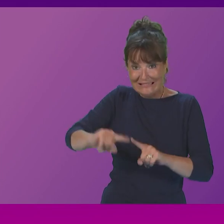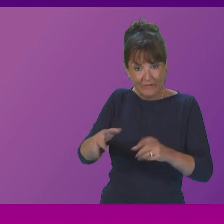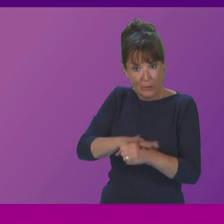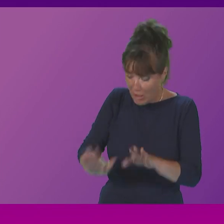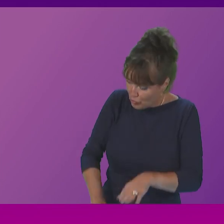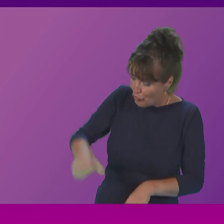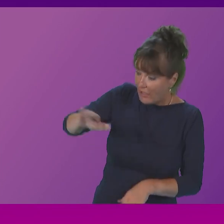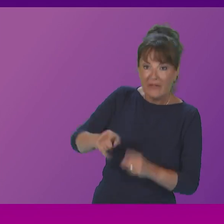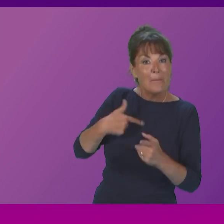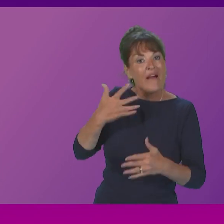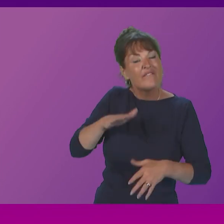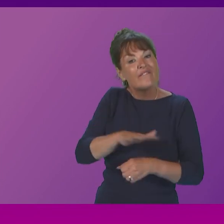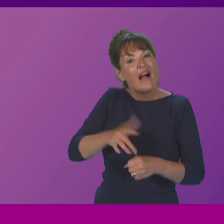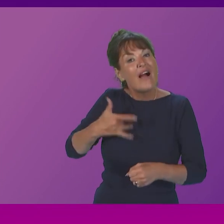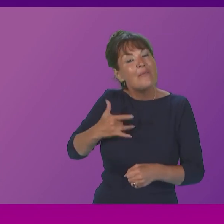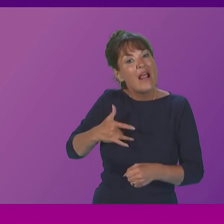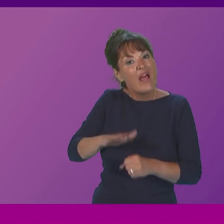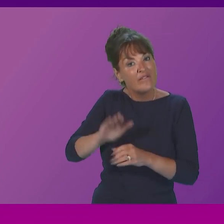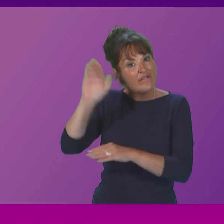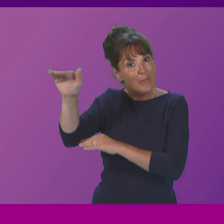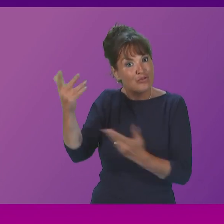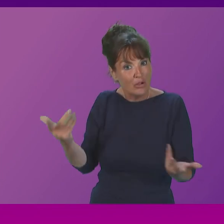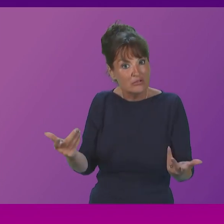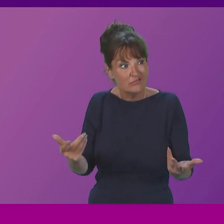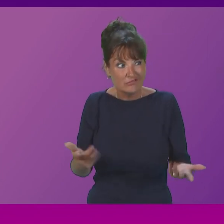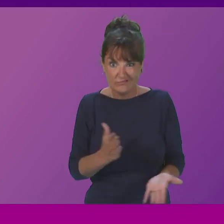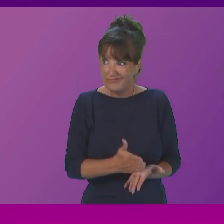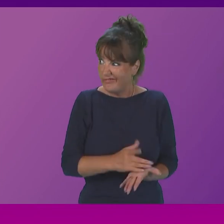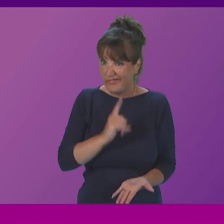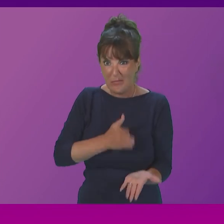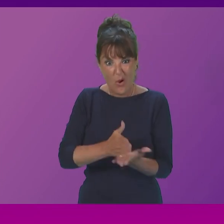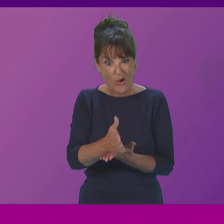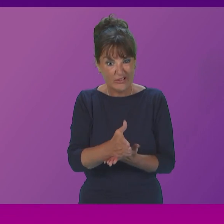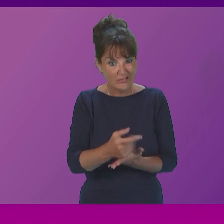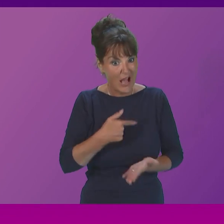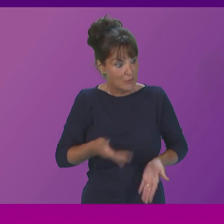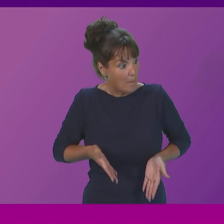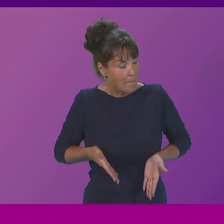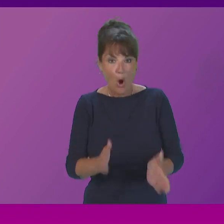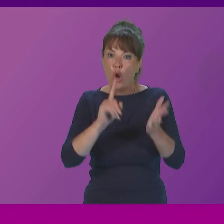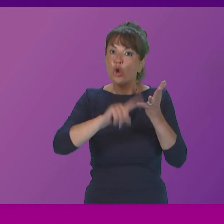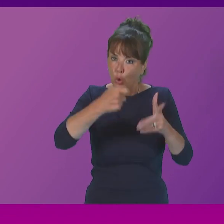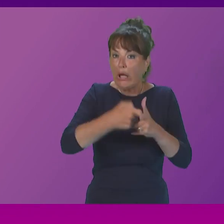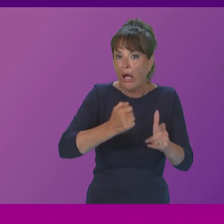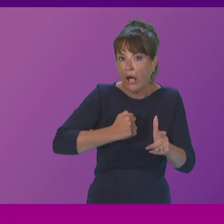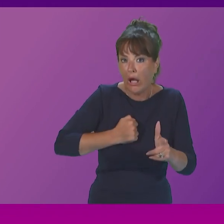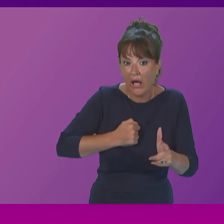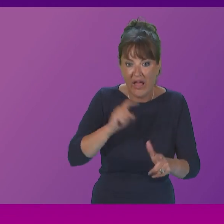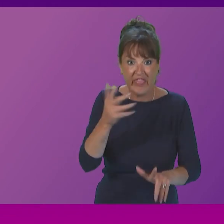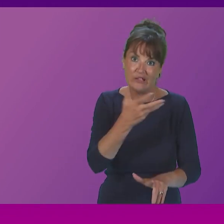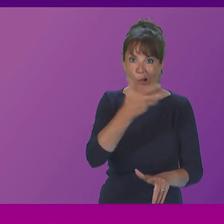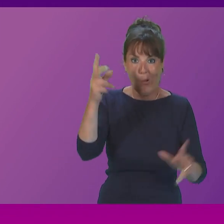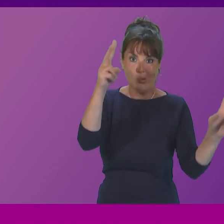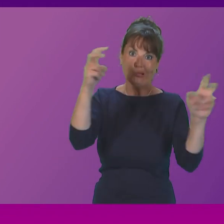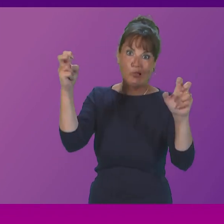and my family live overseas. If I'm truly honest, I'm actually, you know, born here in the UK for nationality. I know that's a very hot topic